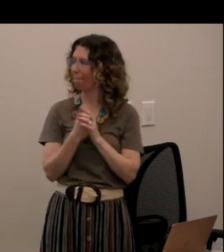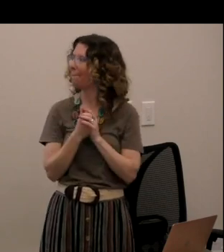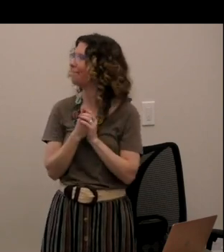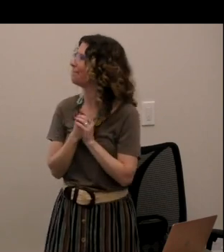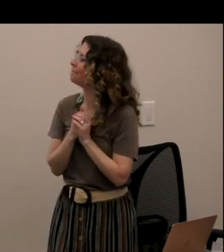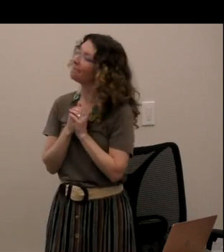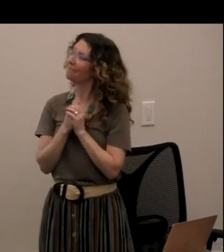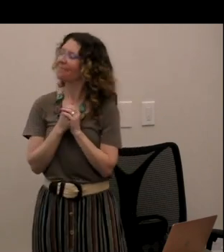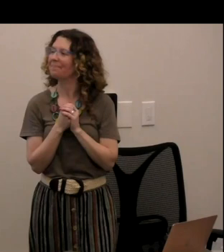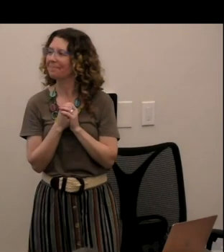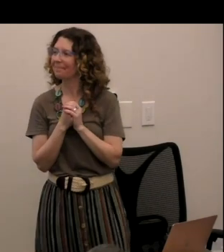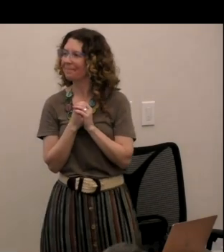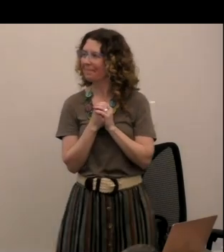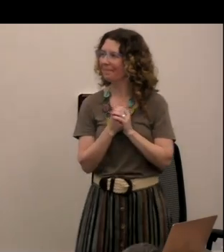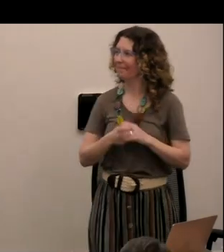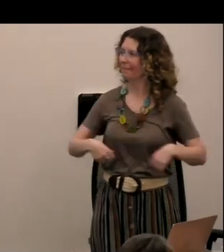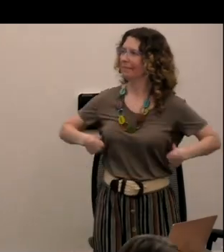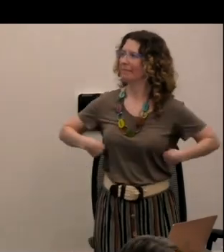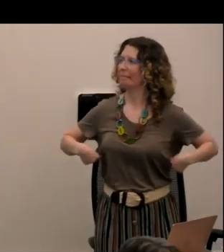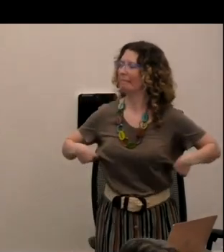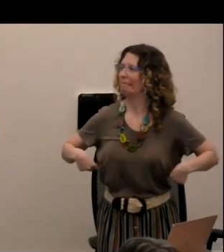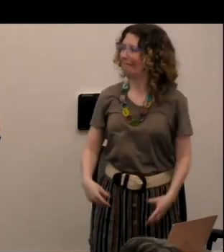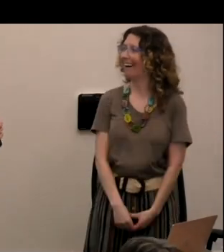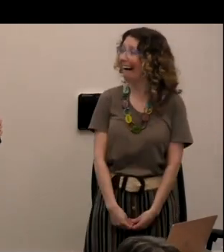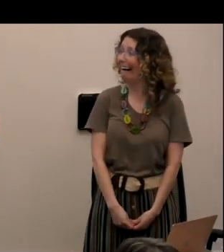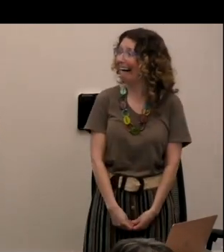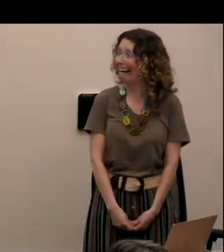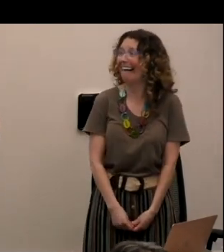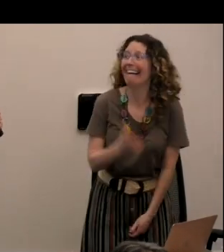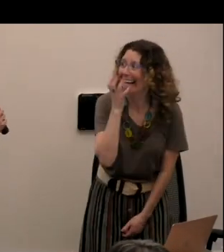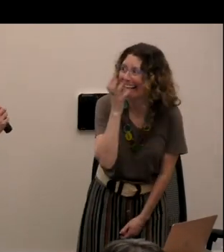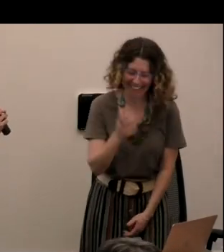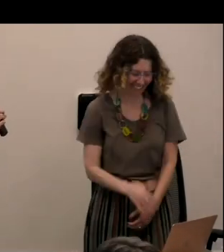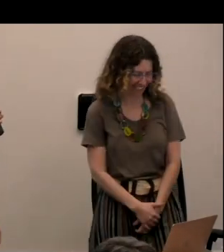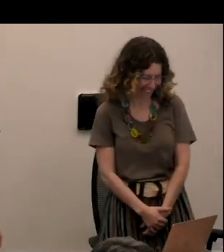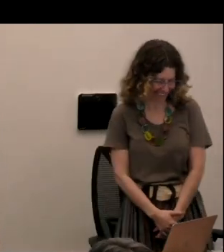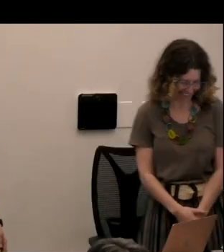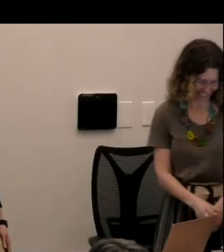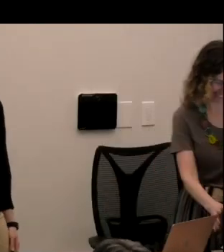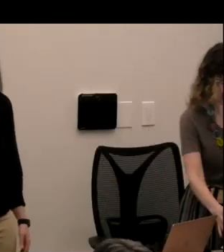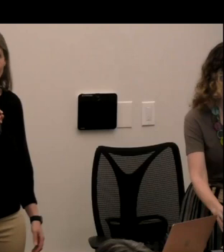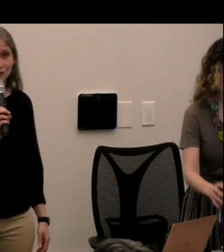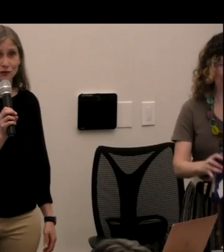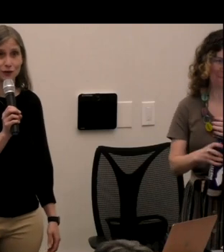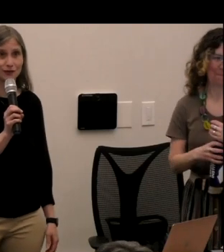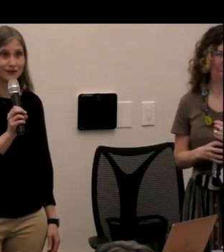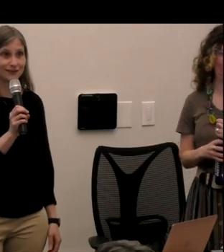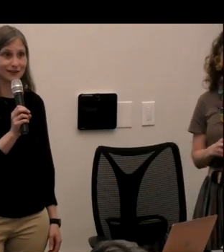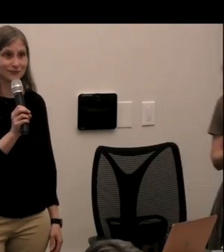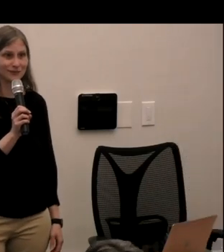It's warm in here. Wow. Thank you. This was